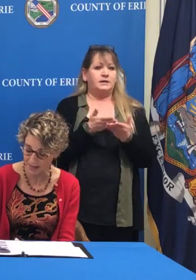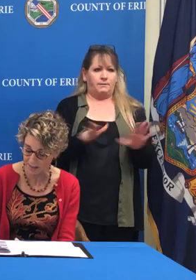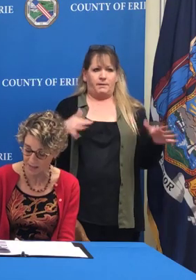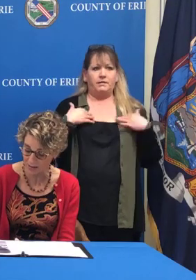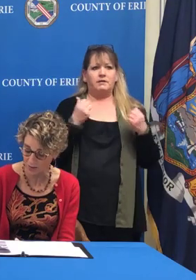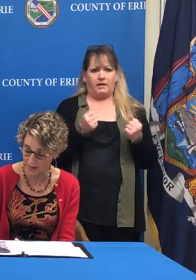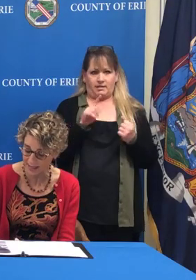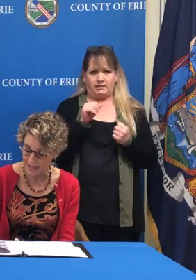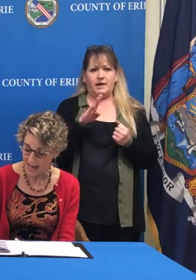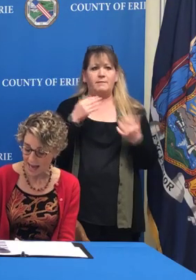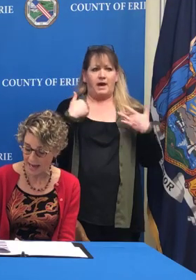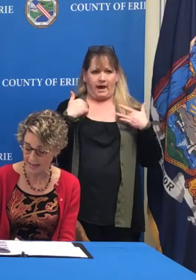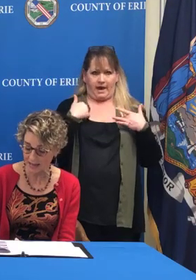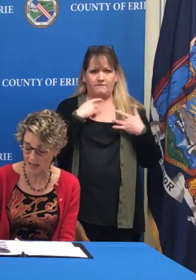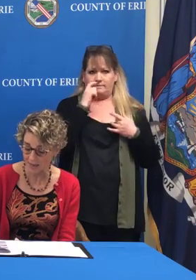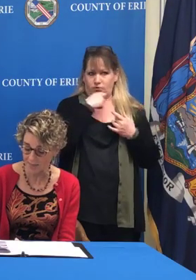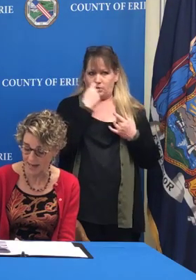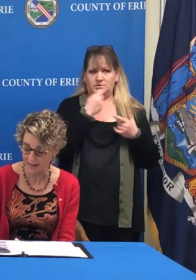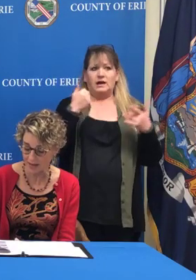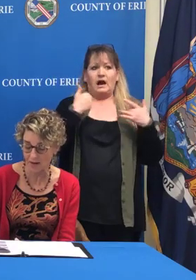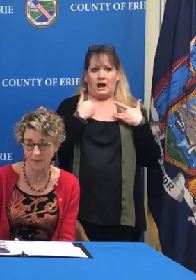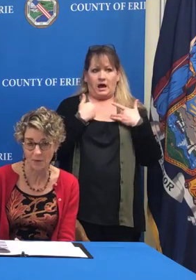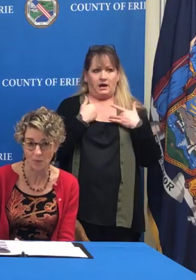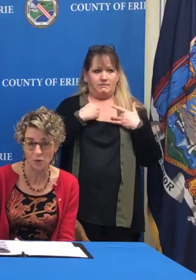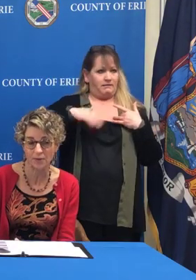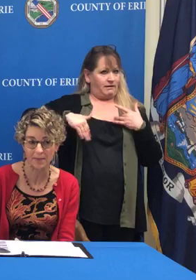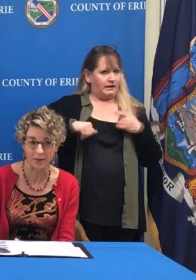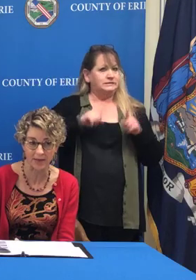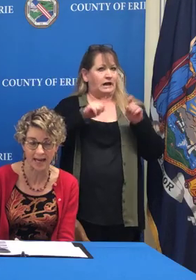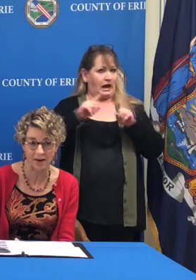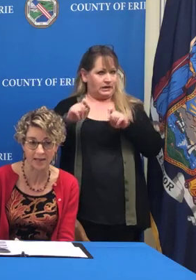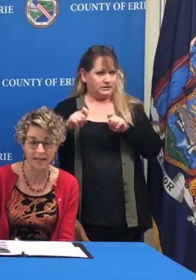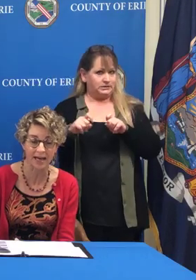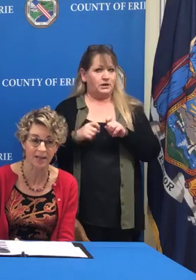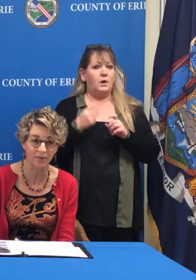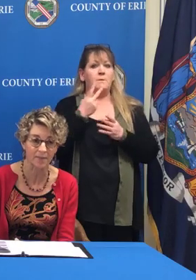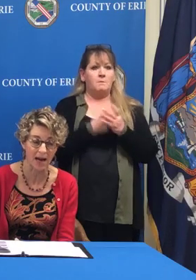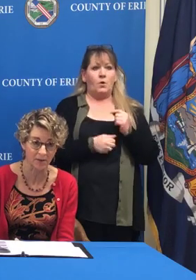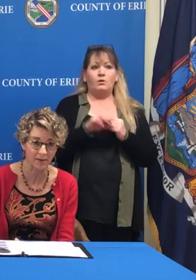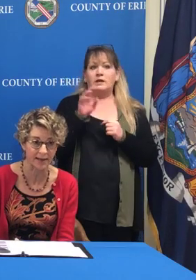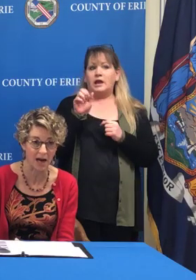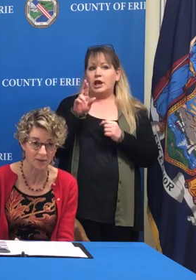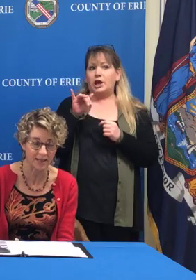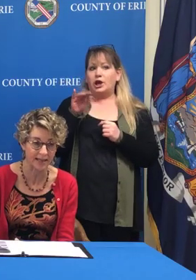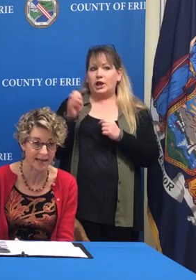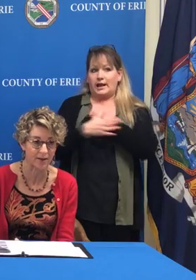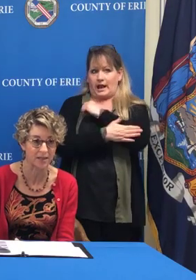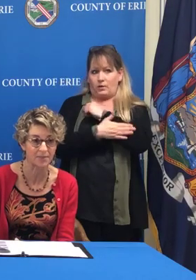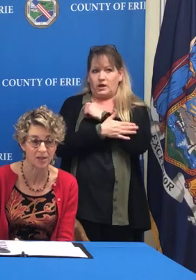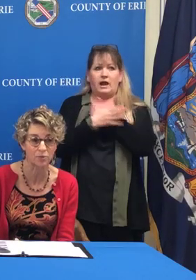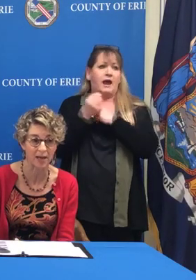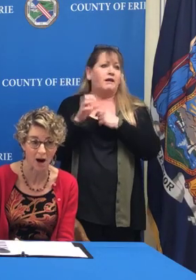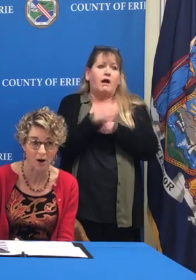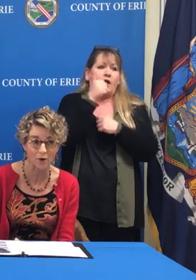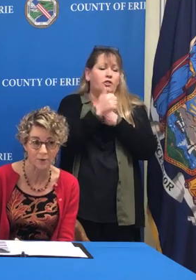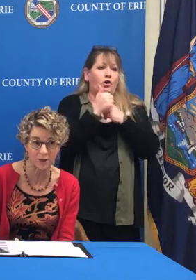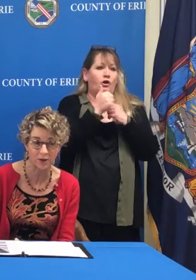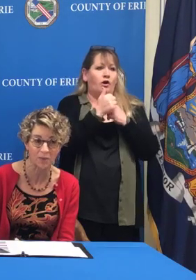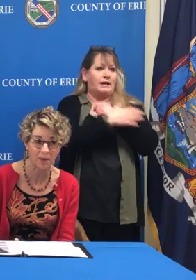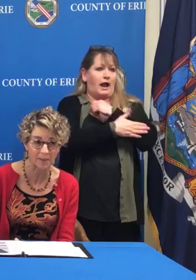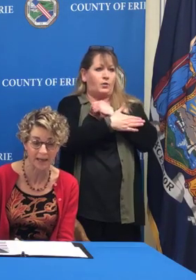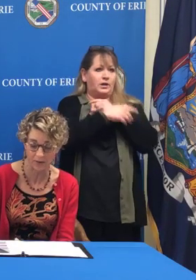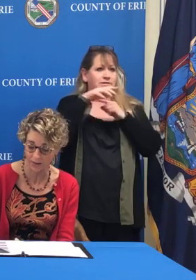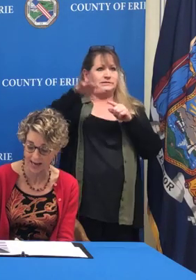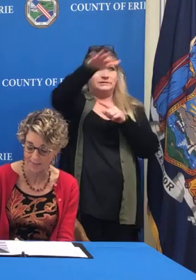those specimens already, and from both from Erie County and then from outside counties, because we are a